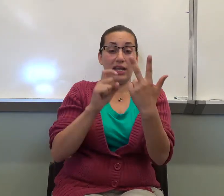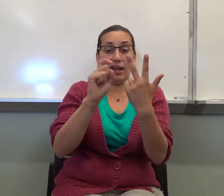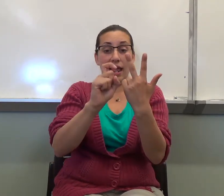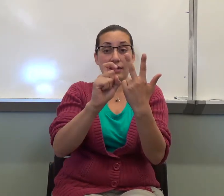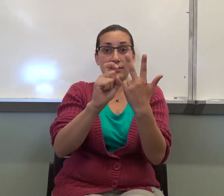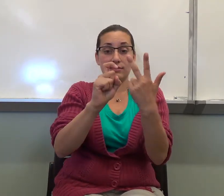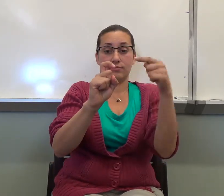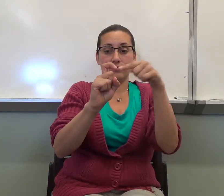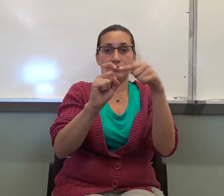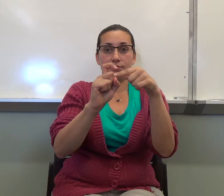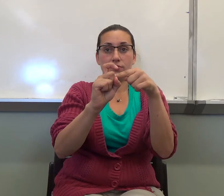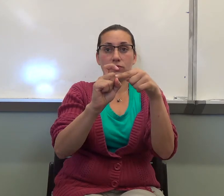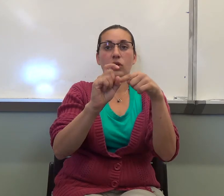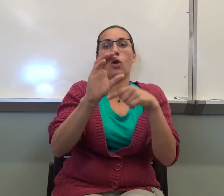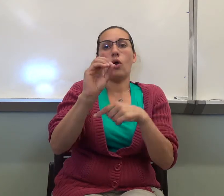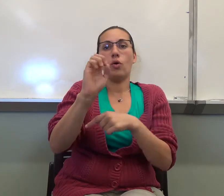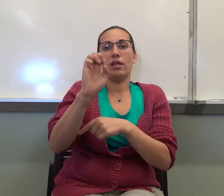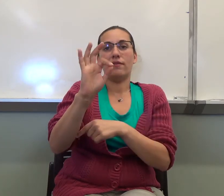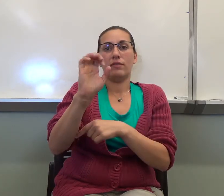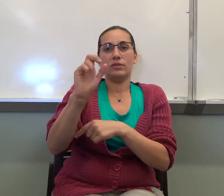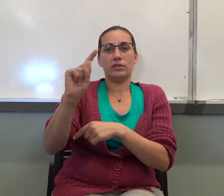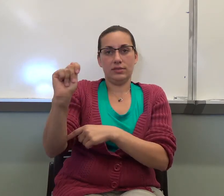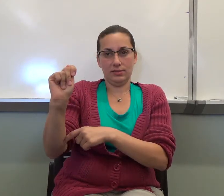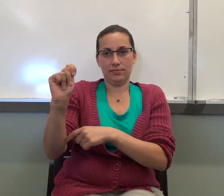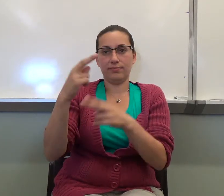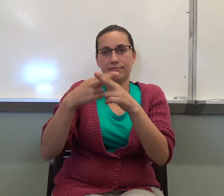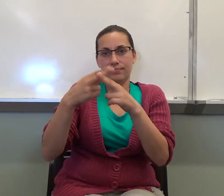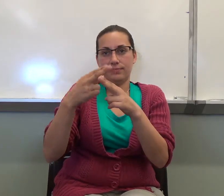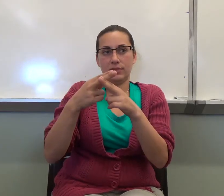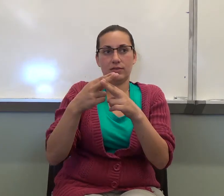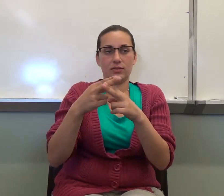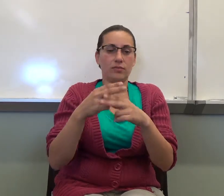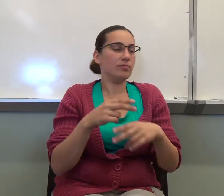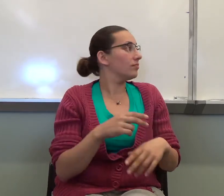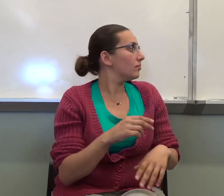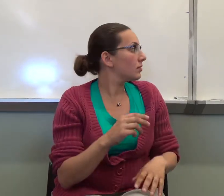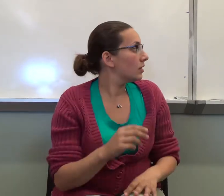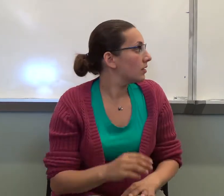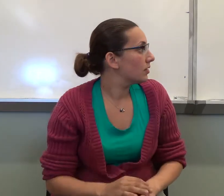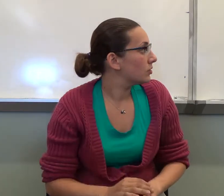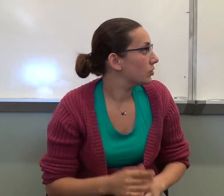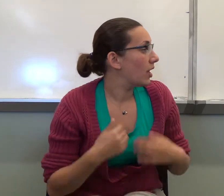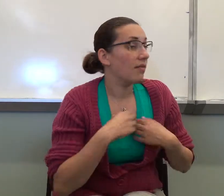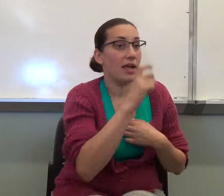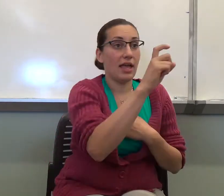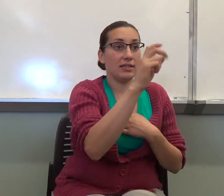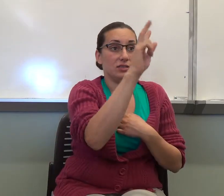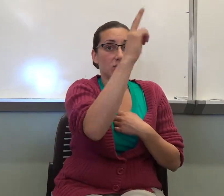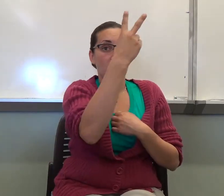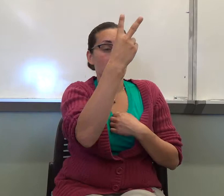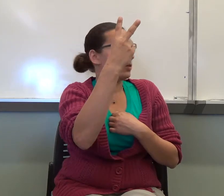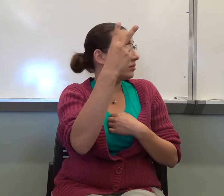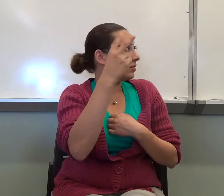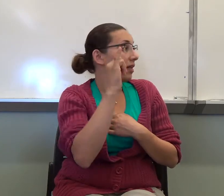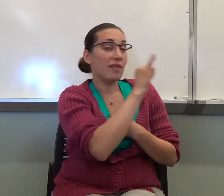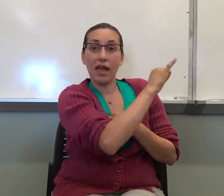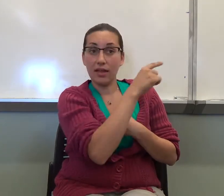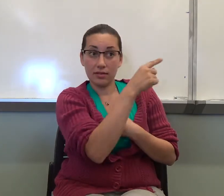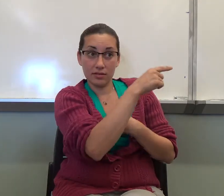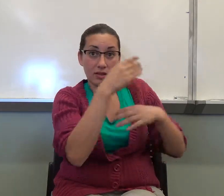denominator. So if you had something like x squared plus 2x divided by 3y, that's not a polynomial. Okay, you